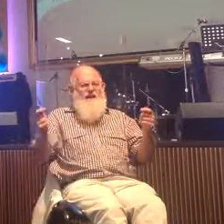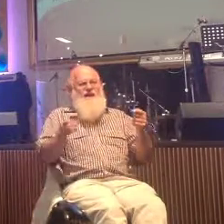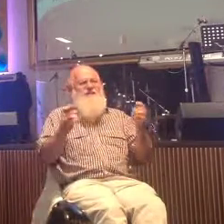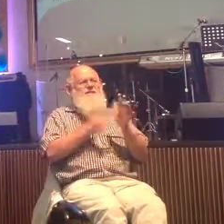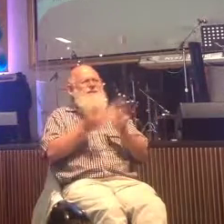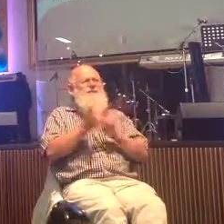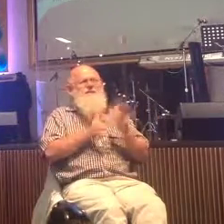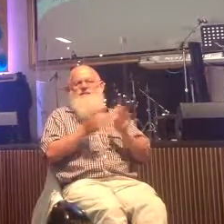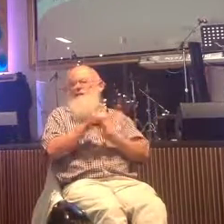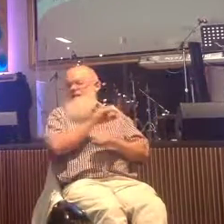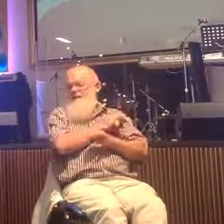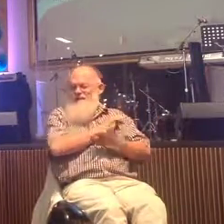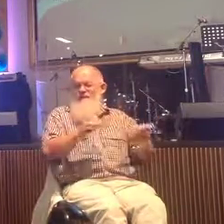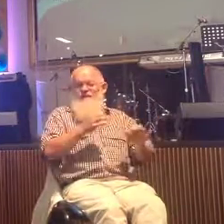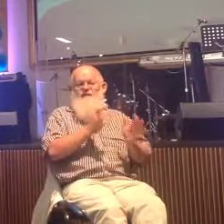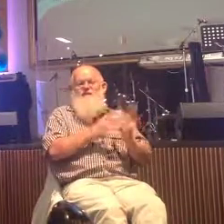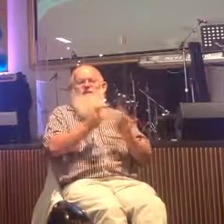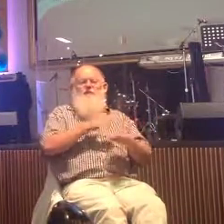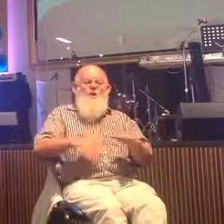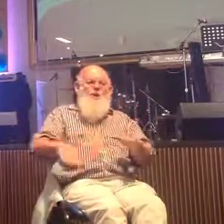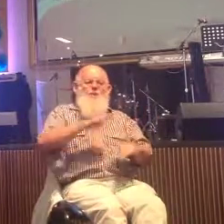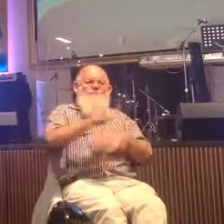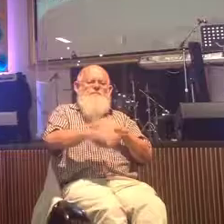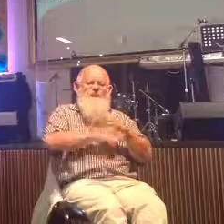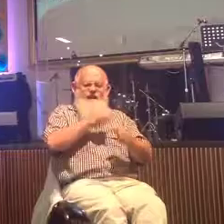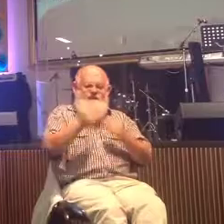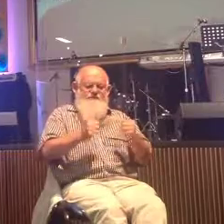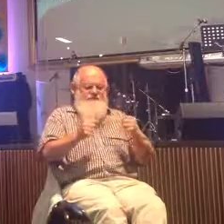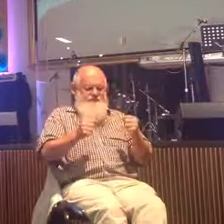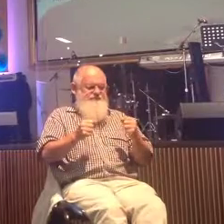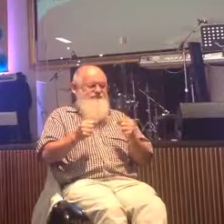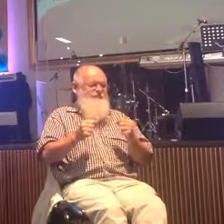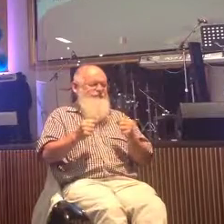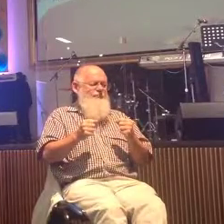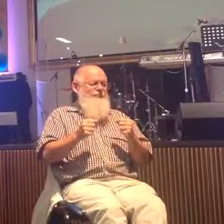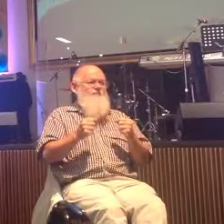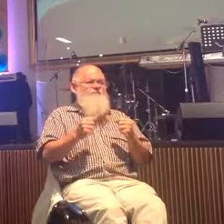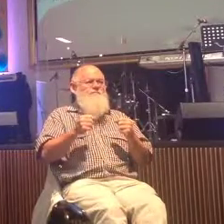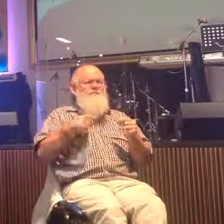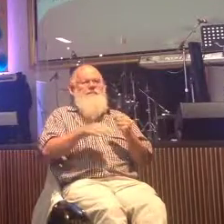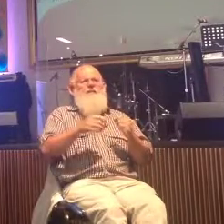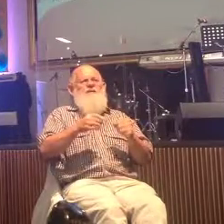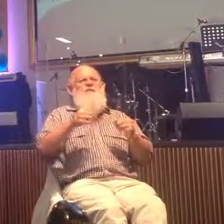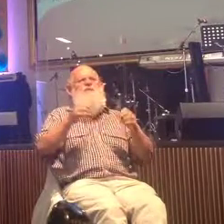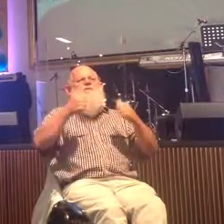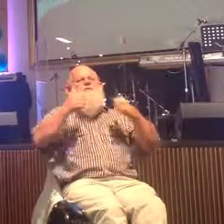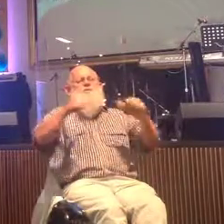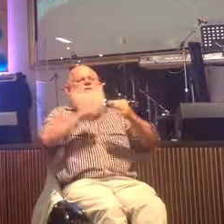is all-powerful, all-knowing, all-present. Yes. Amen. Let's exercise our faith.